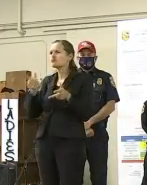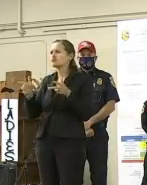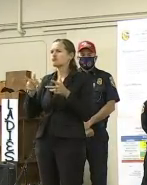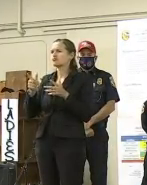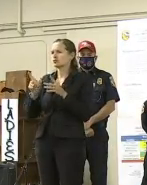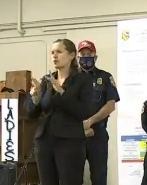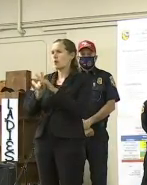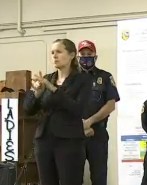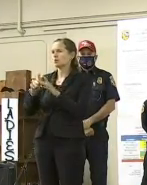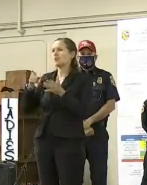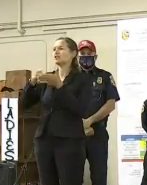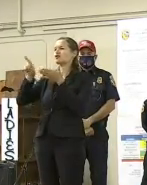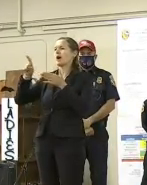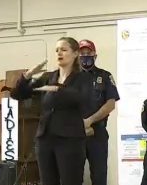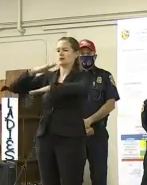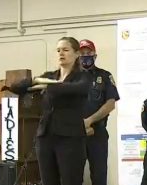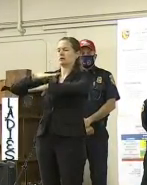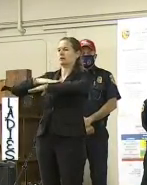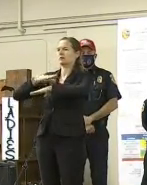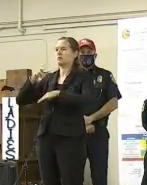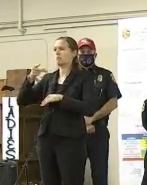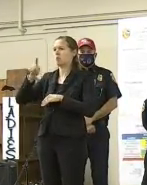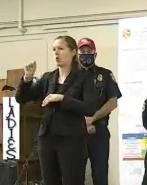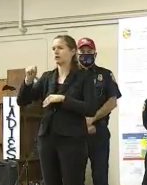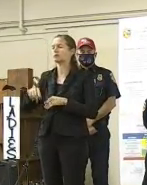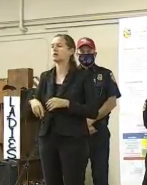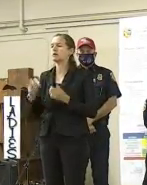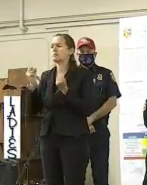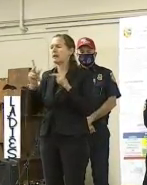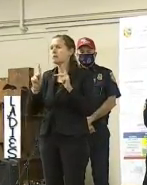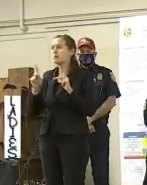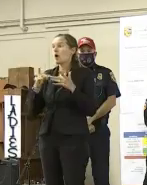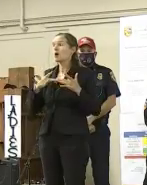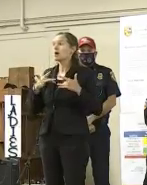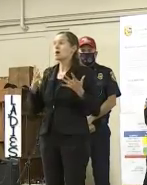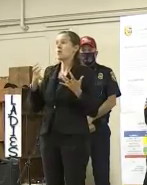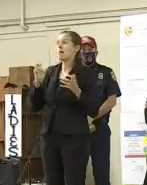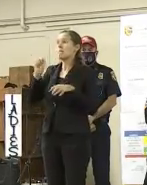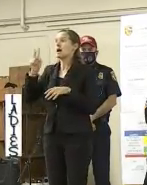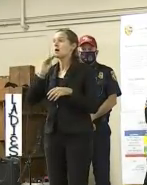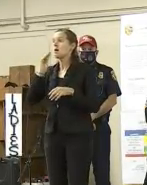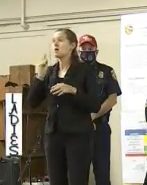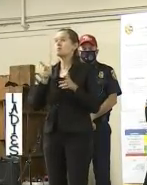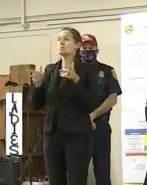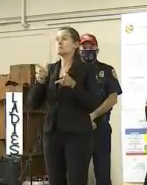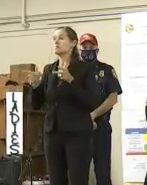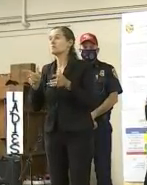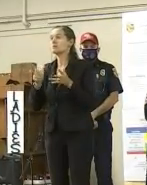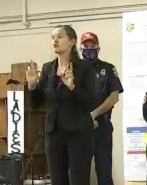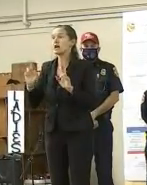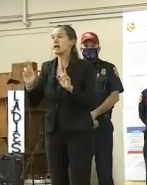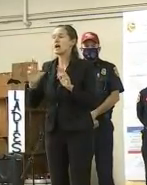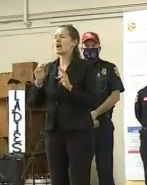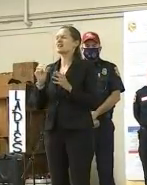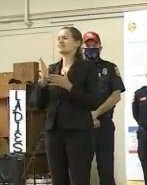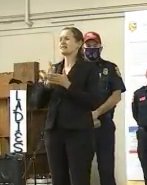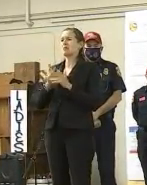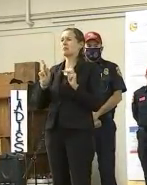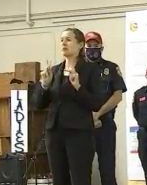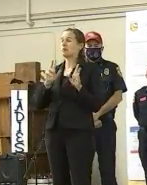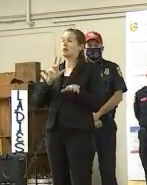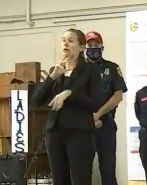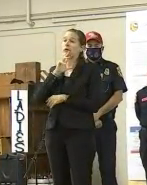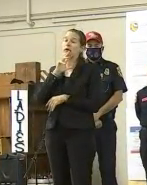checkpoints. We understand that many people are anxious to get back home and to check their property, and many are also growing weary of